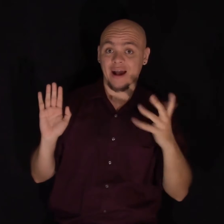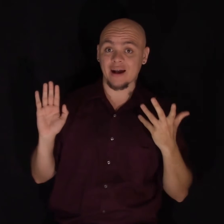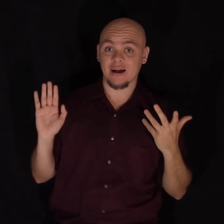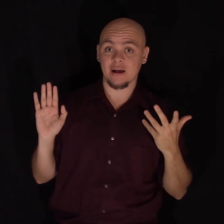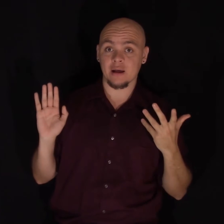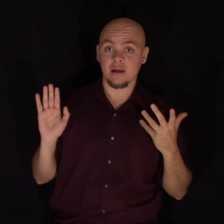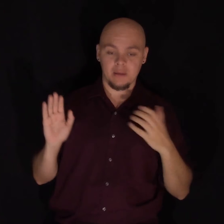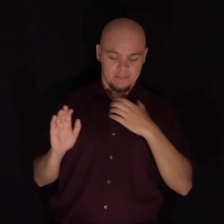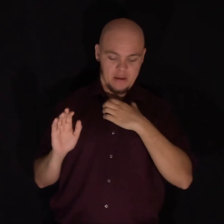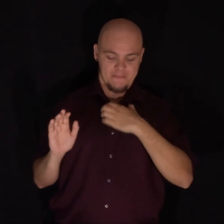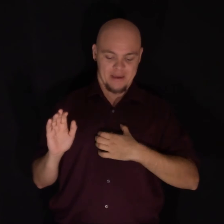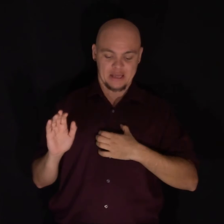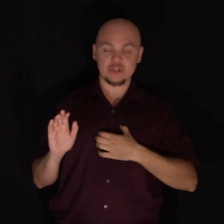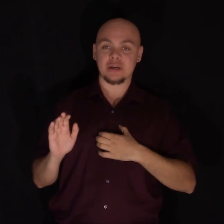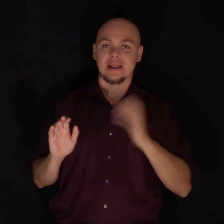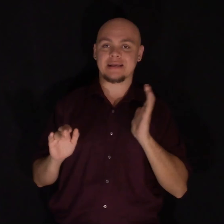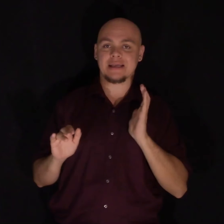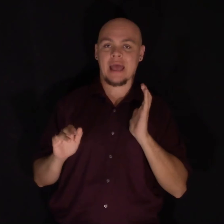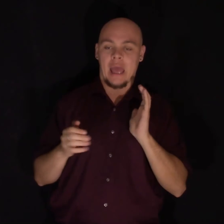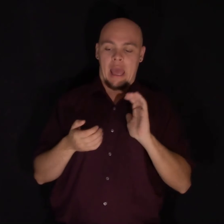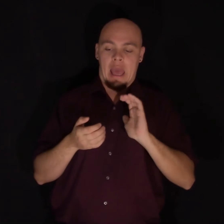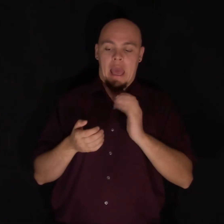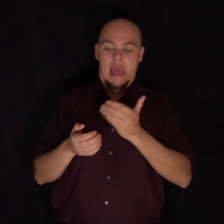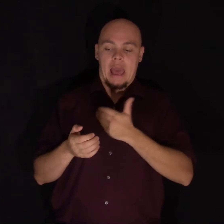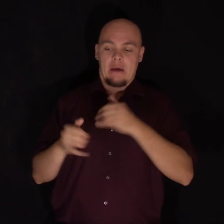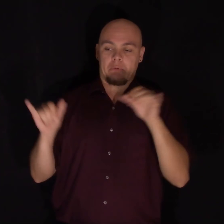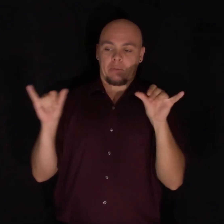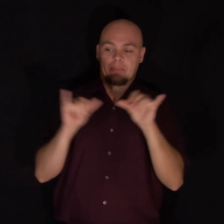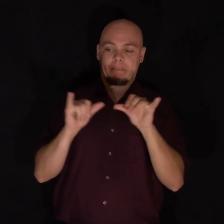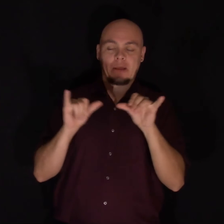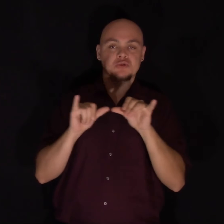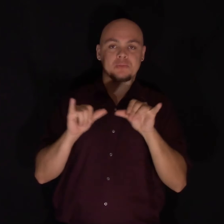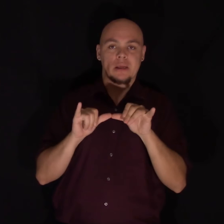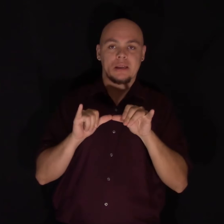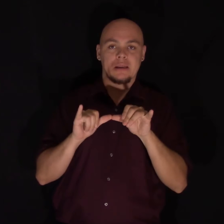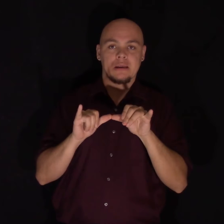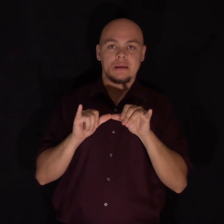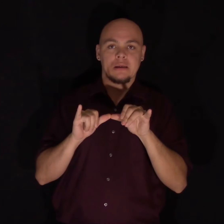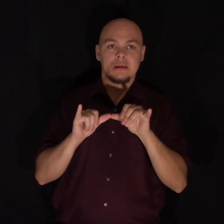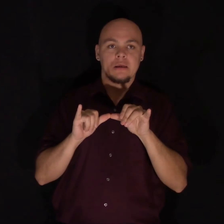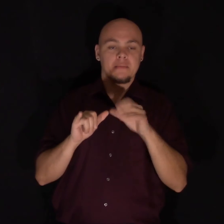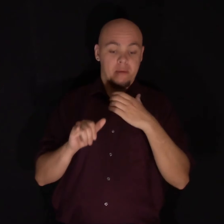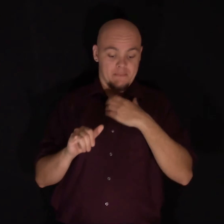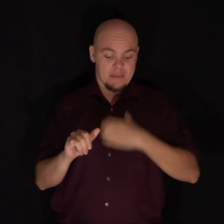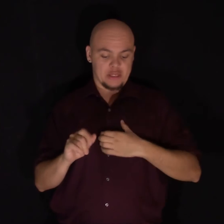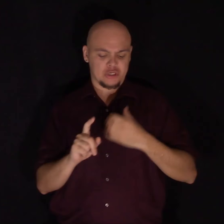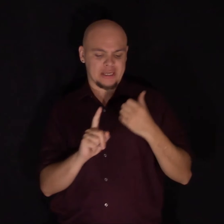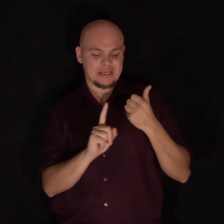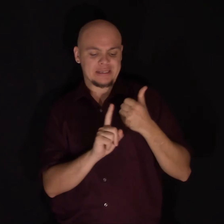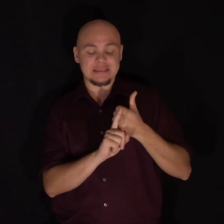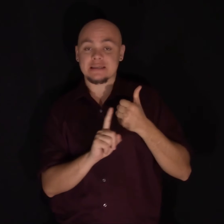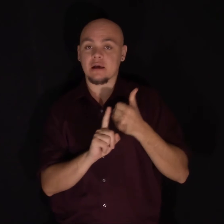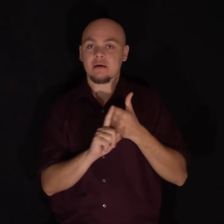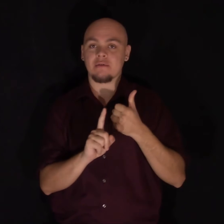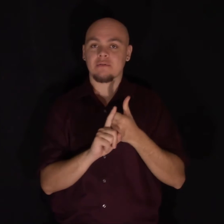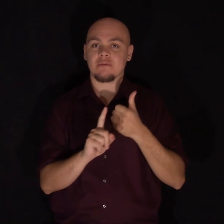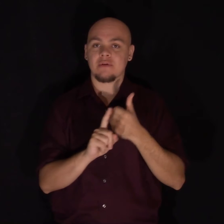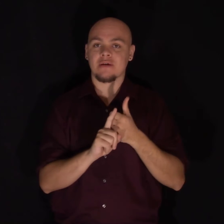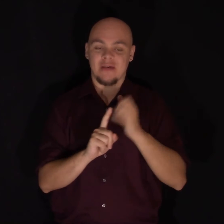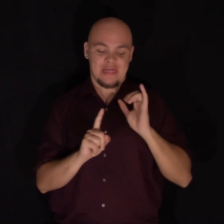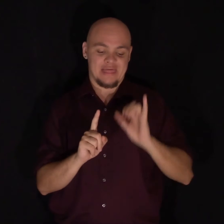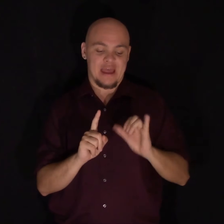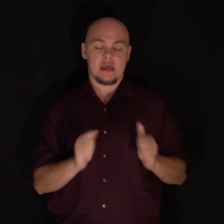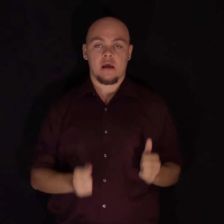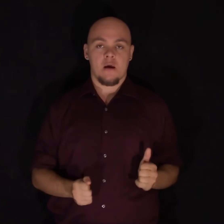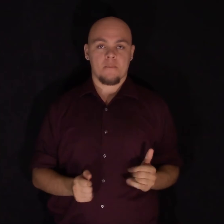use passion as the yardstick to judge everything by, instead of seeing passion for what it really is, the fire that ignites